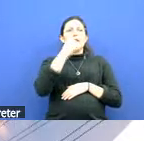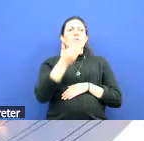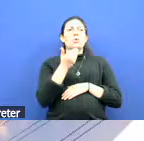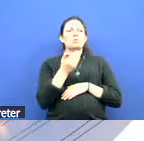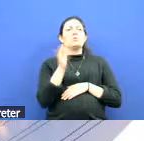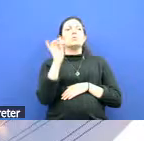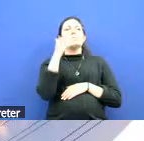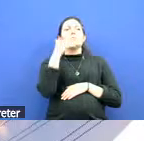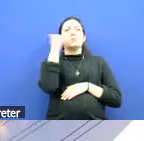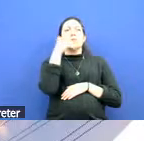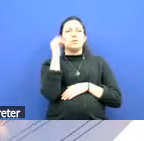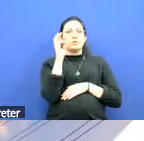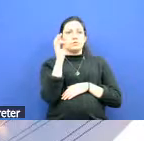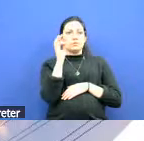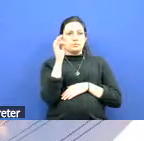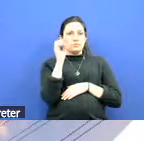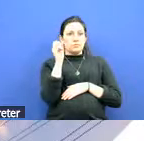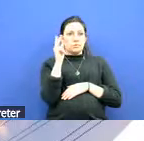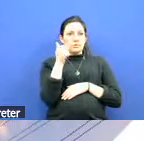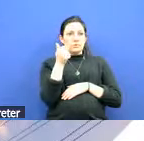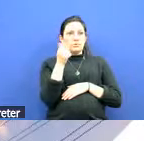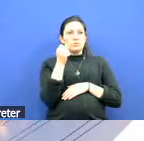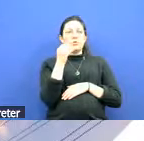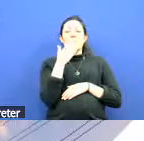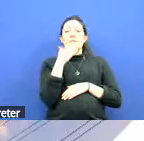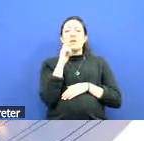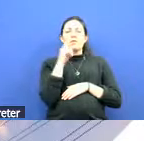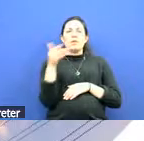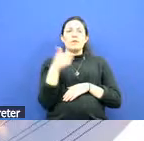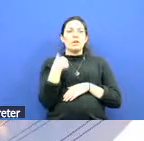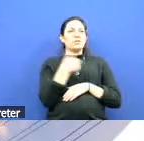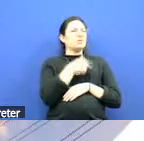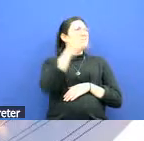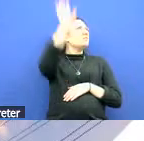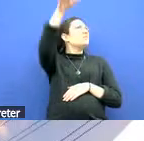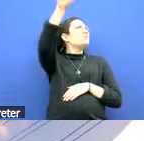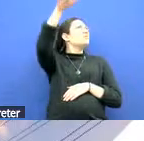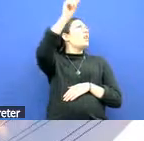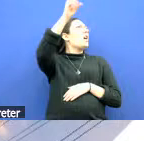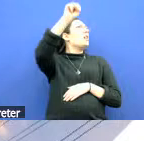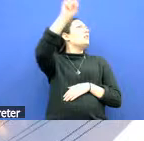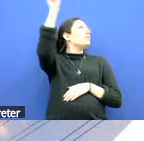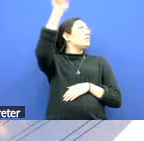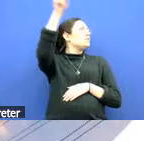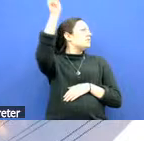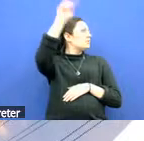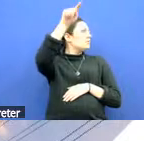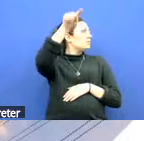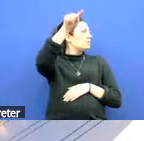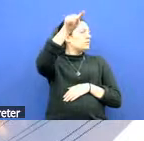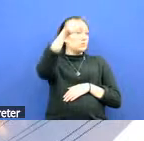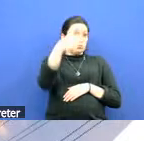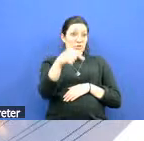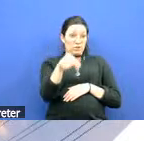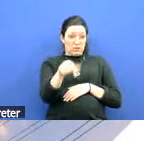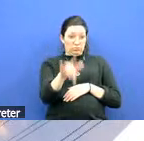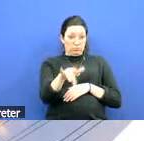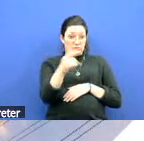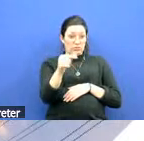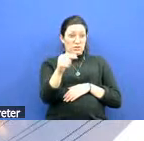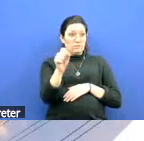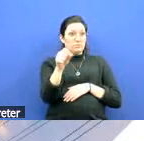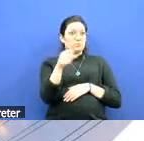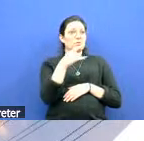that okay? Thank you for having us. Hold on, I don't know that it's on. Is it not green? on? It's green.